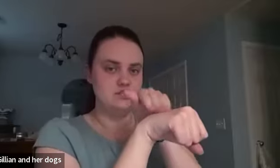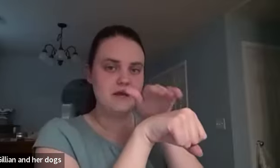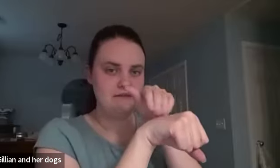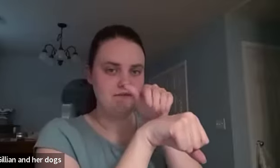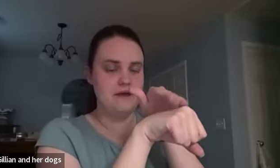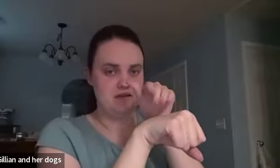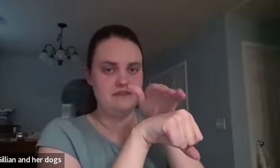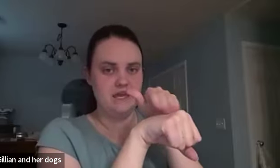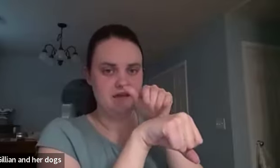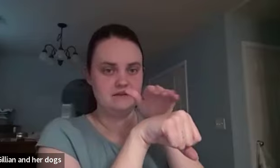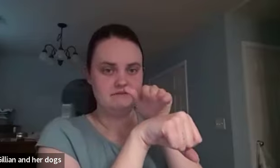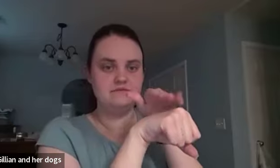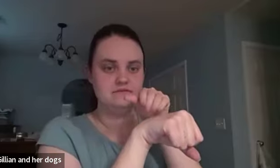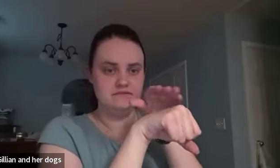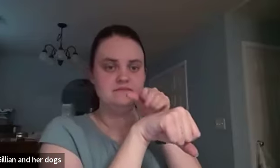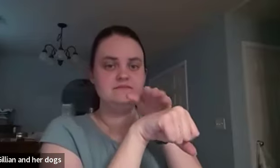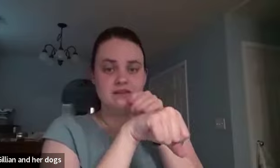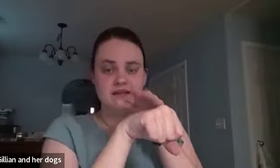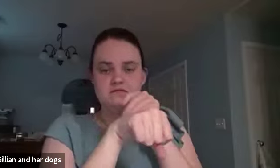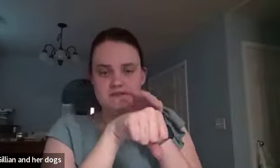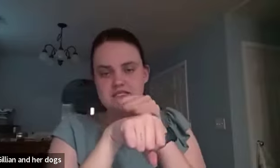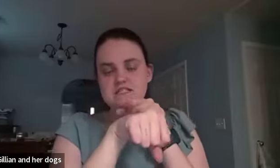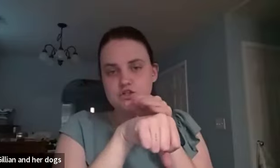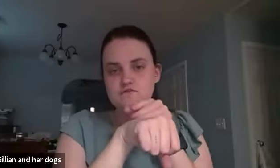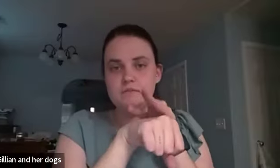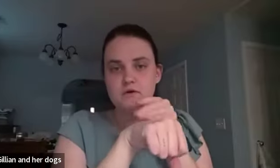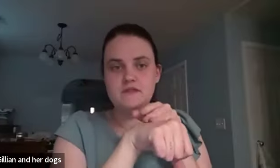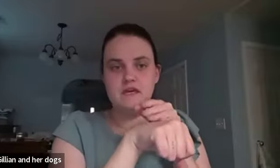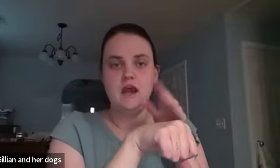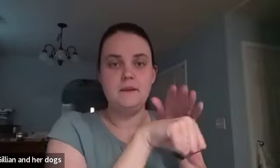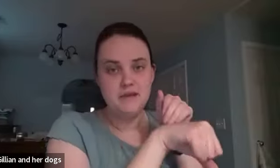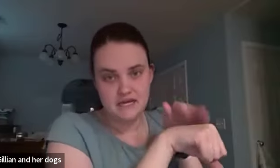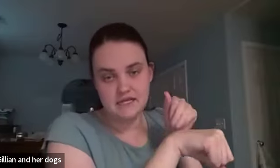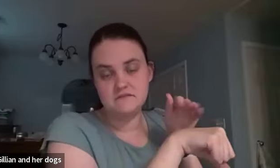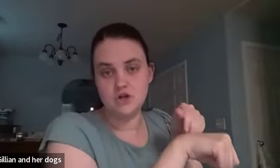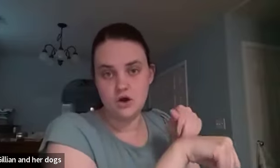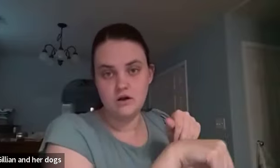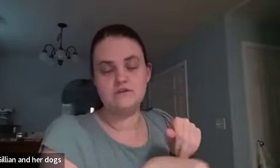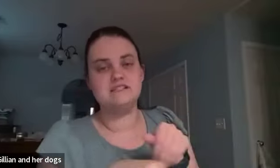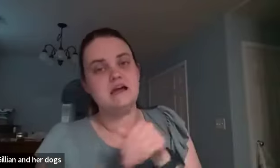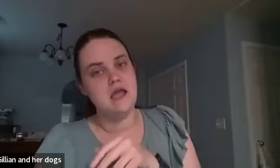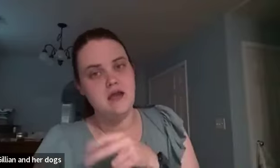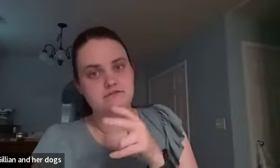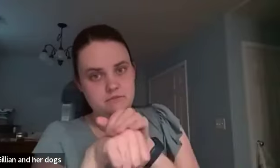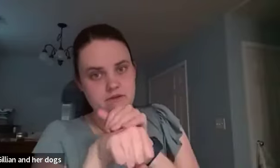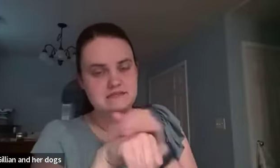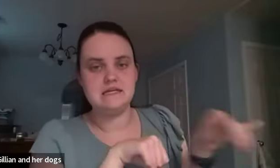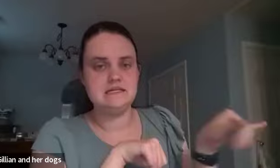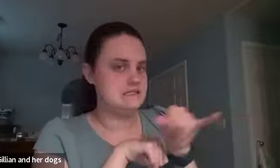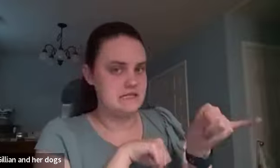to pet the back of the hand. This is used for both the I'm petting the dog versus I have three pets. It is the